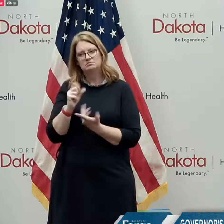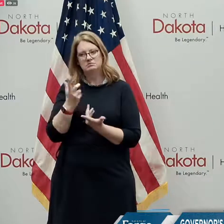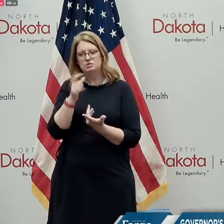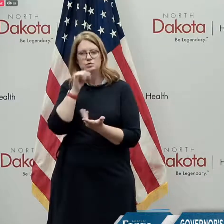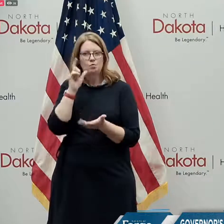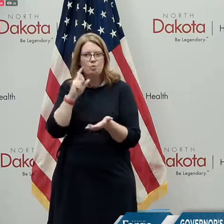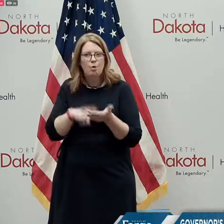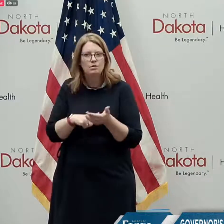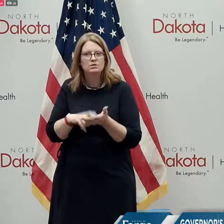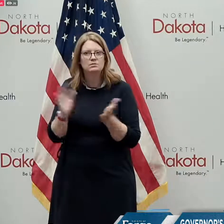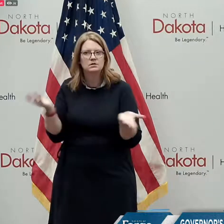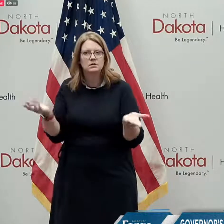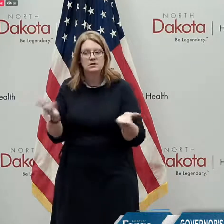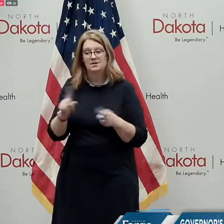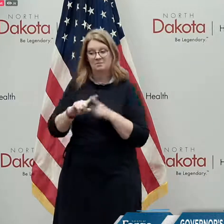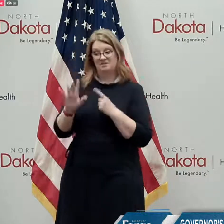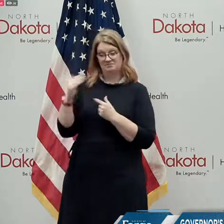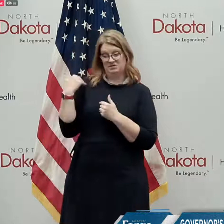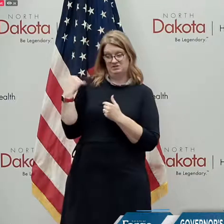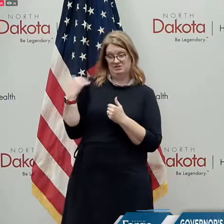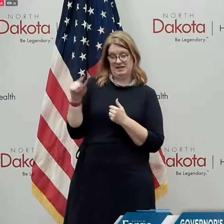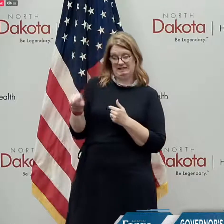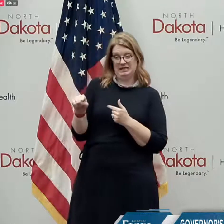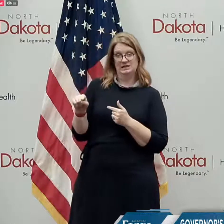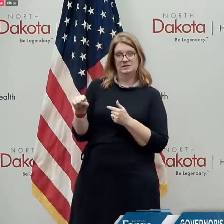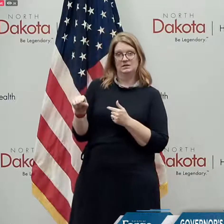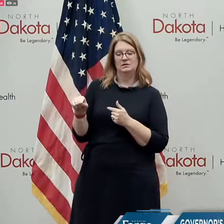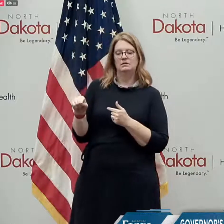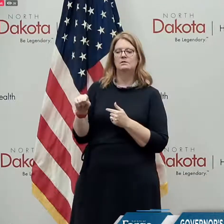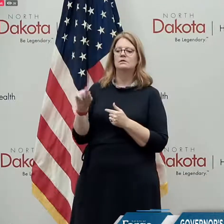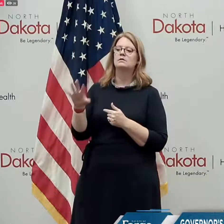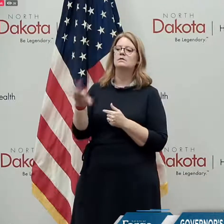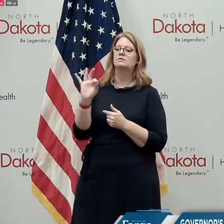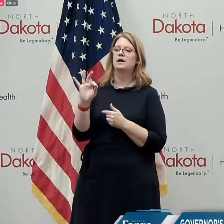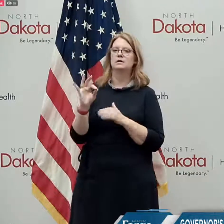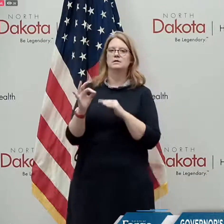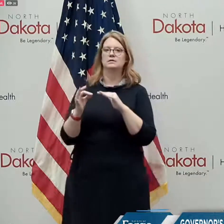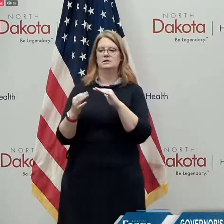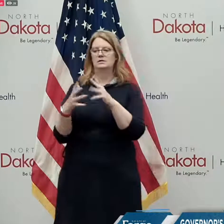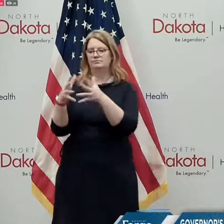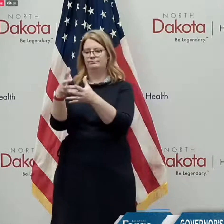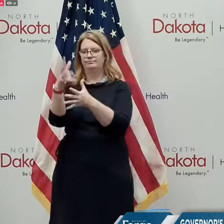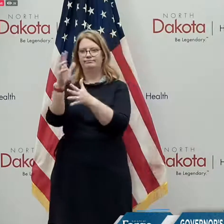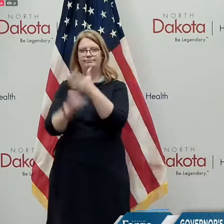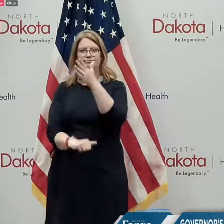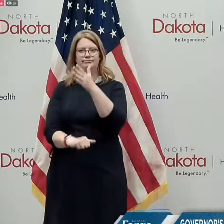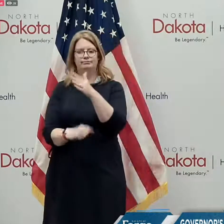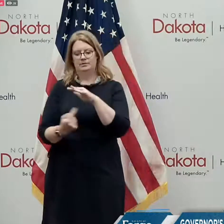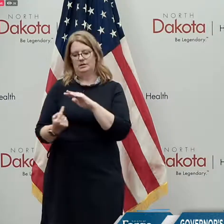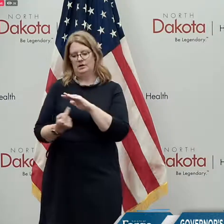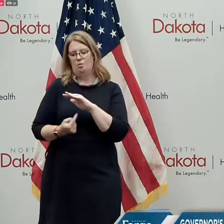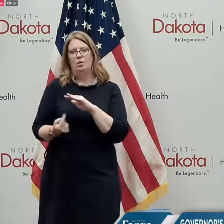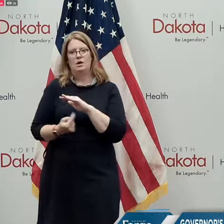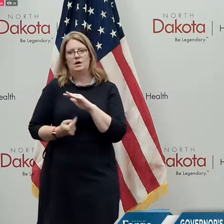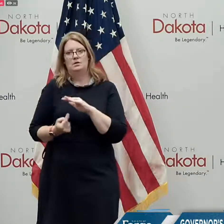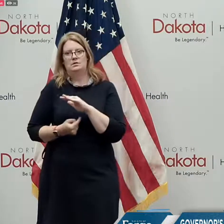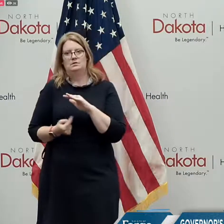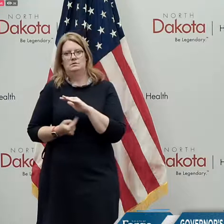and its role is, if it finds one, to quarantine it and get it out of harm's way before it can do more